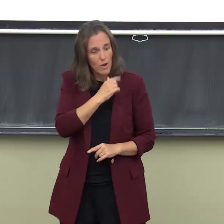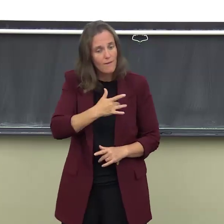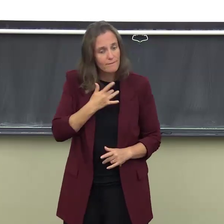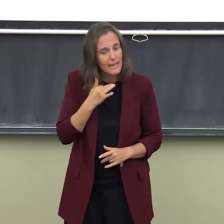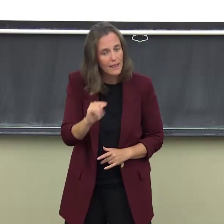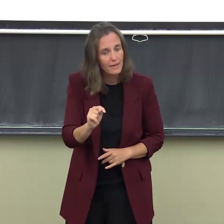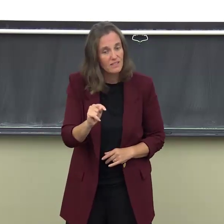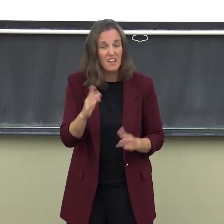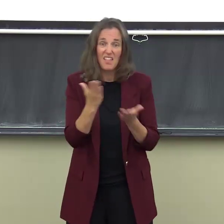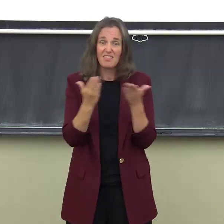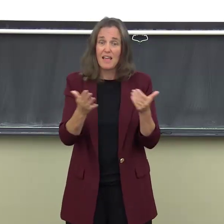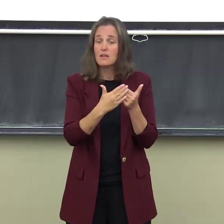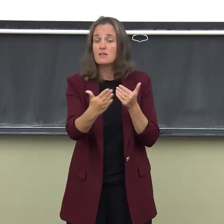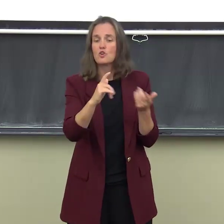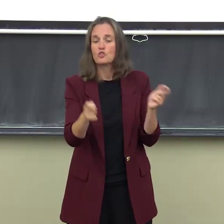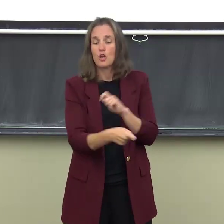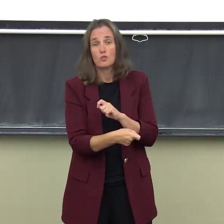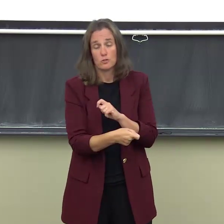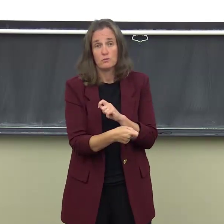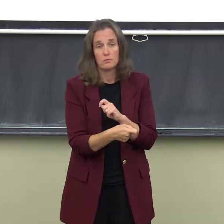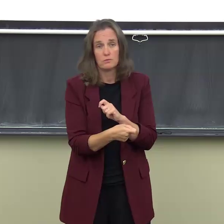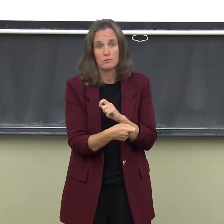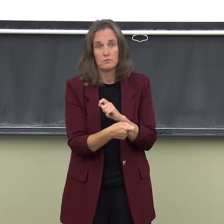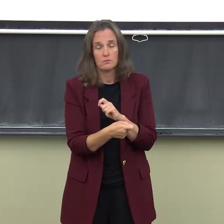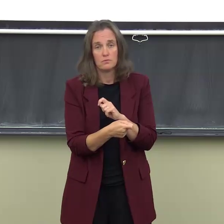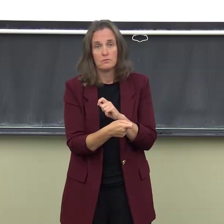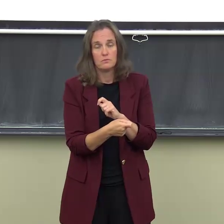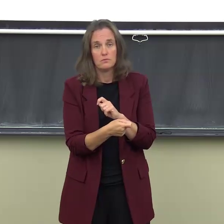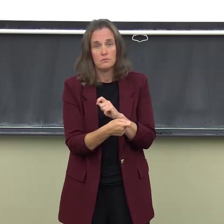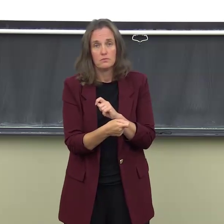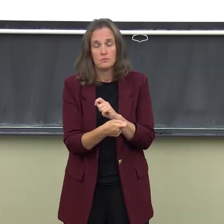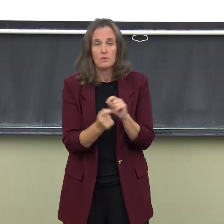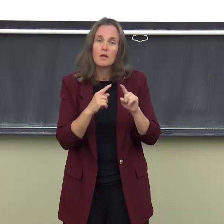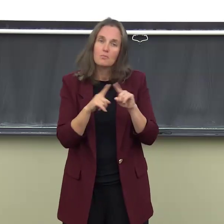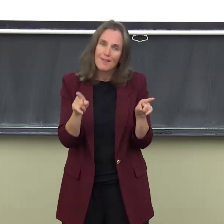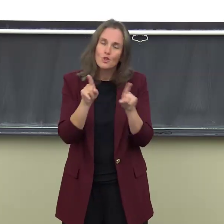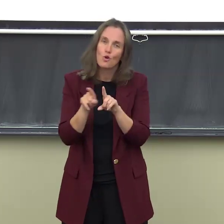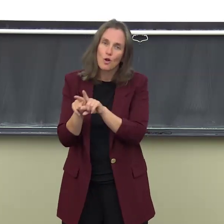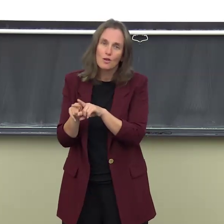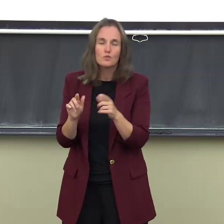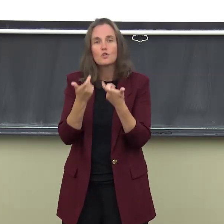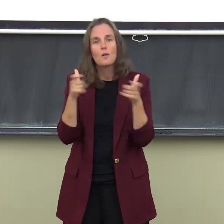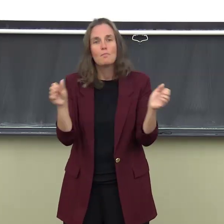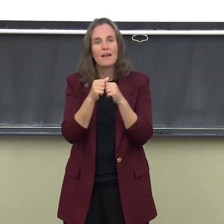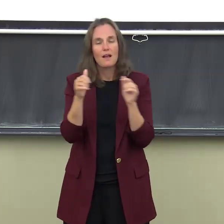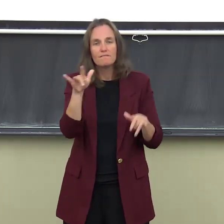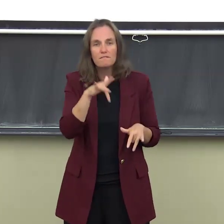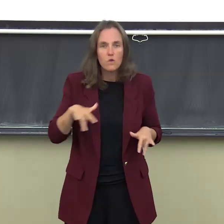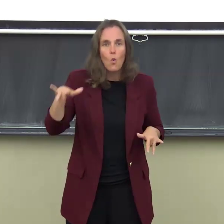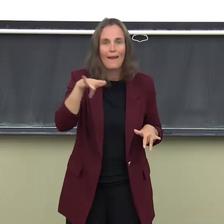Things are changing. We need to turn things, but there's also this big void somehow.